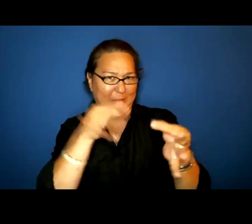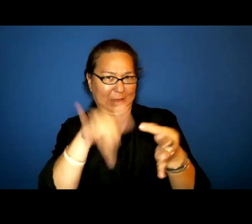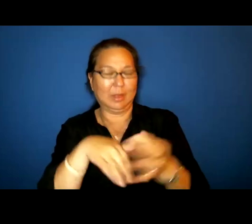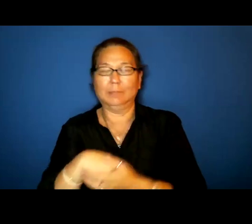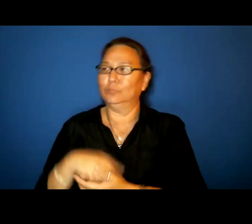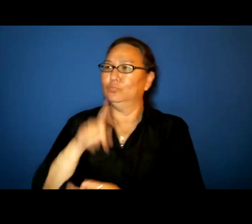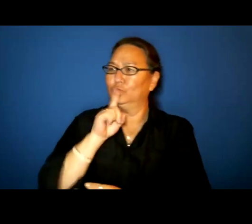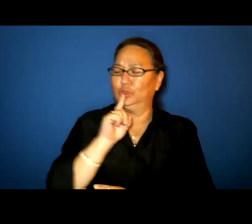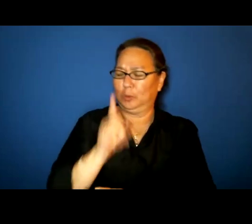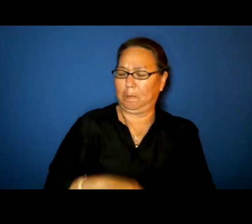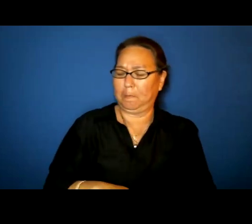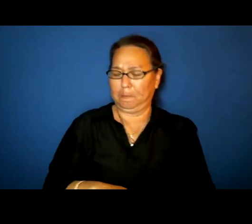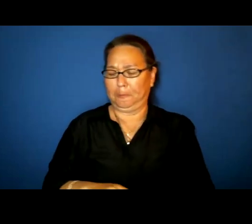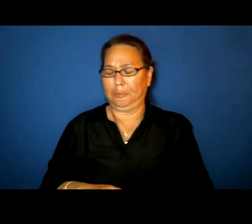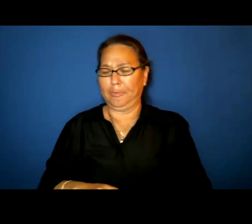the